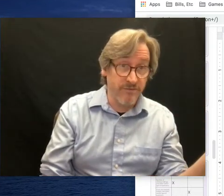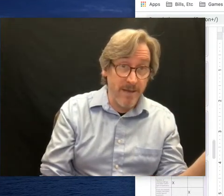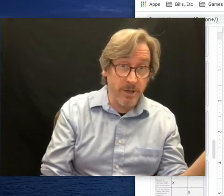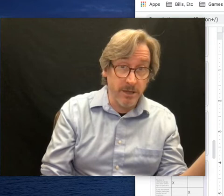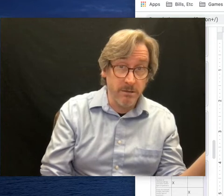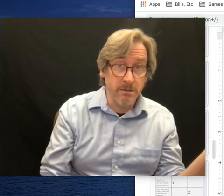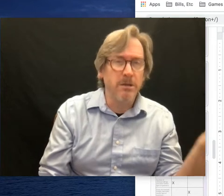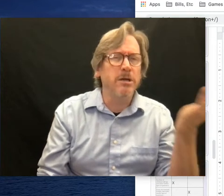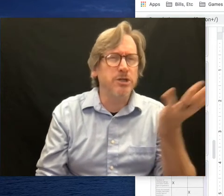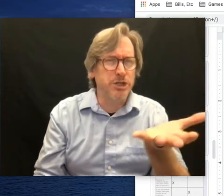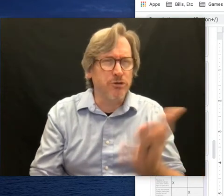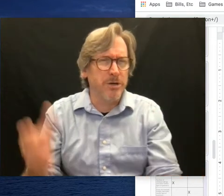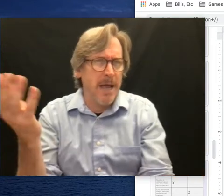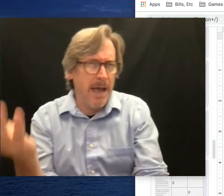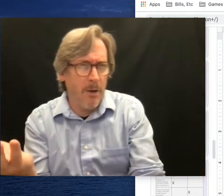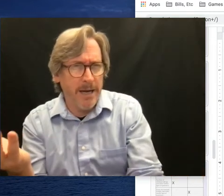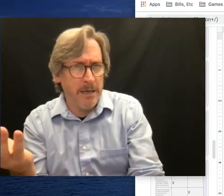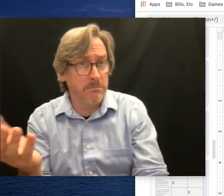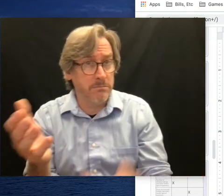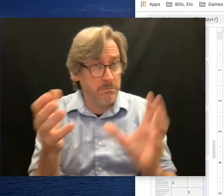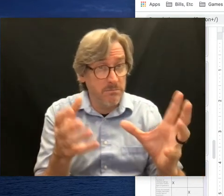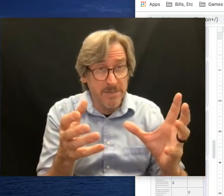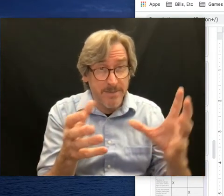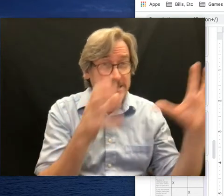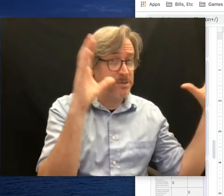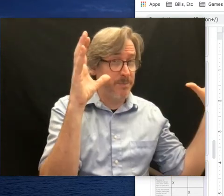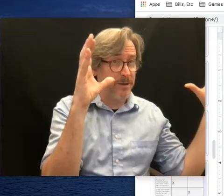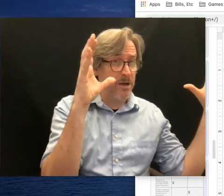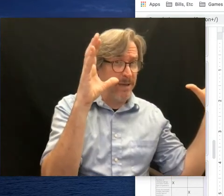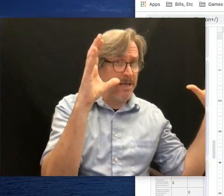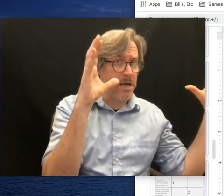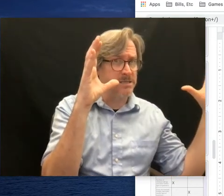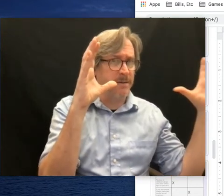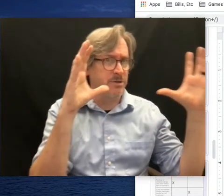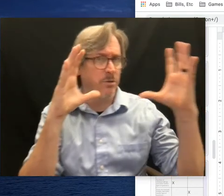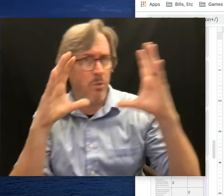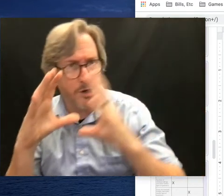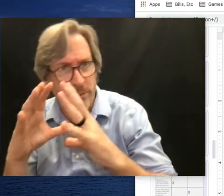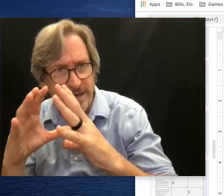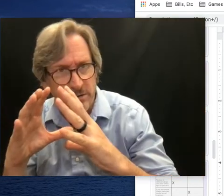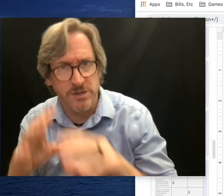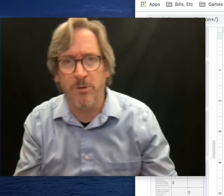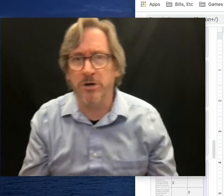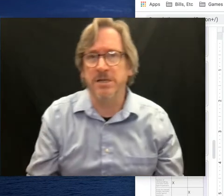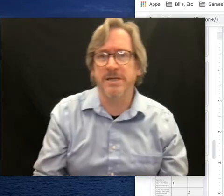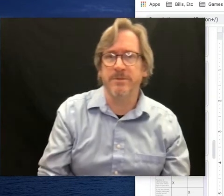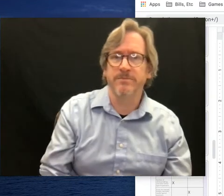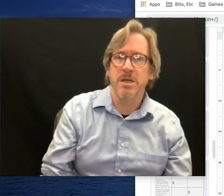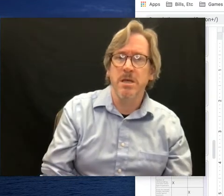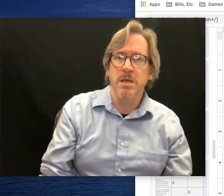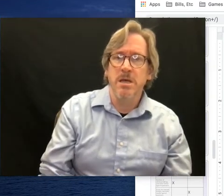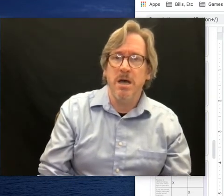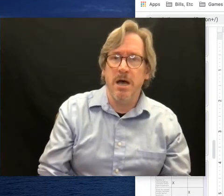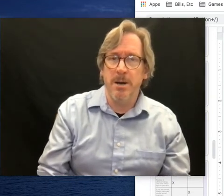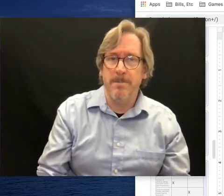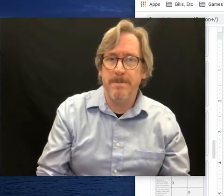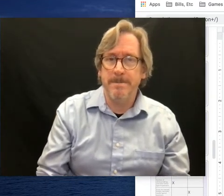Your family, children, how many? That makes sense. Big concept. Work your way down to smaller concept.